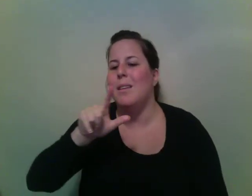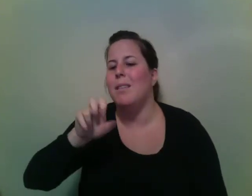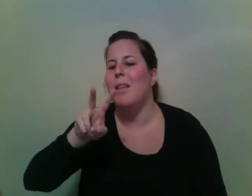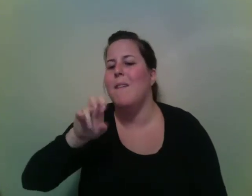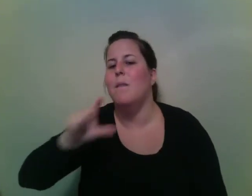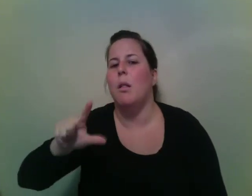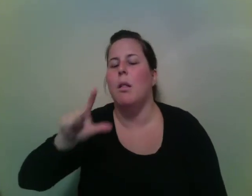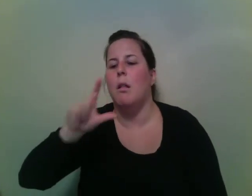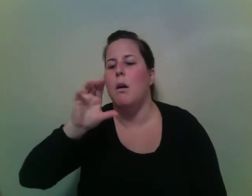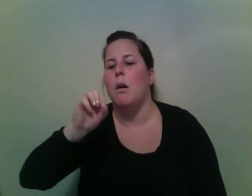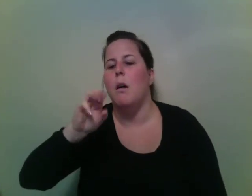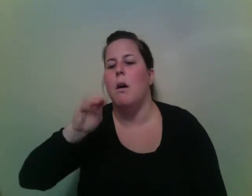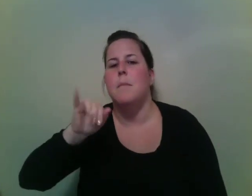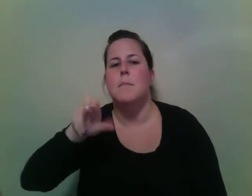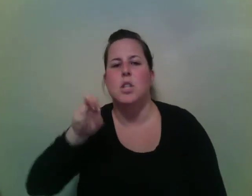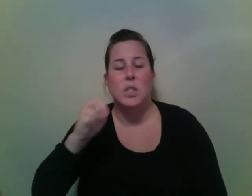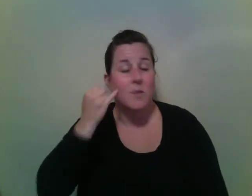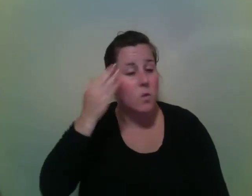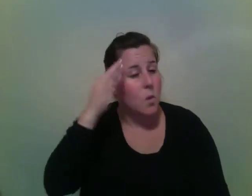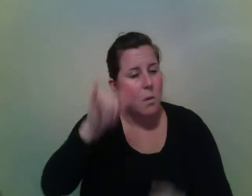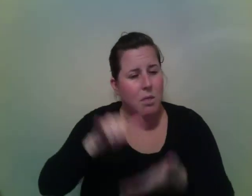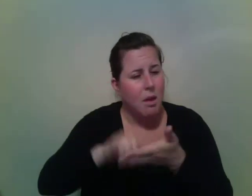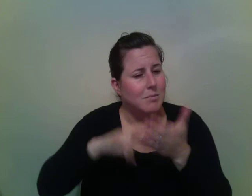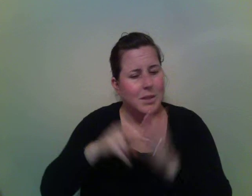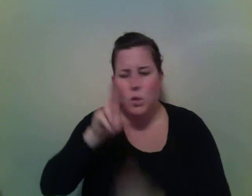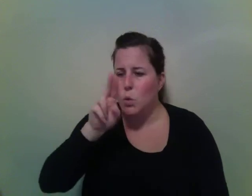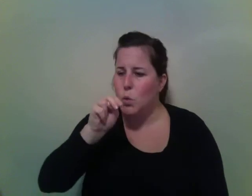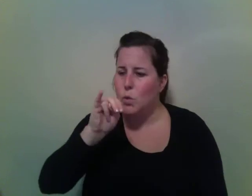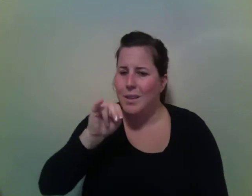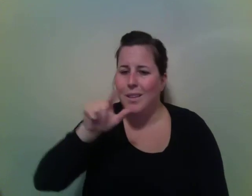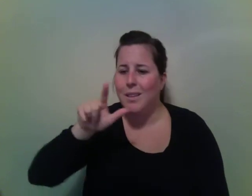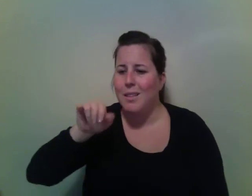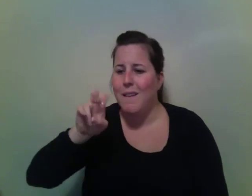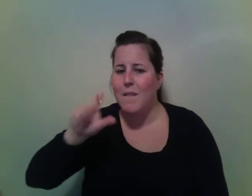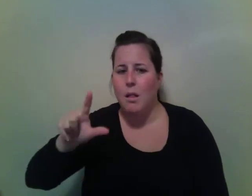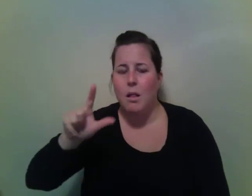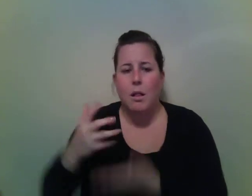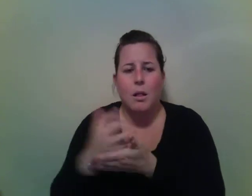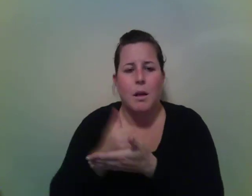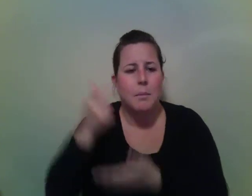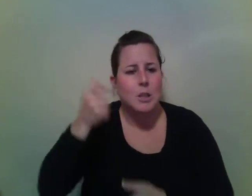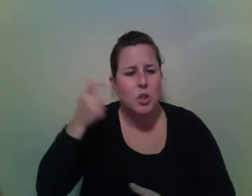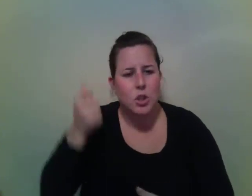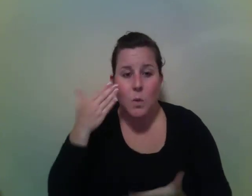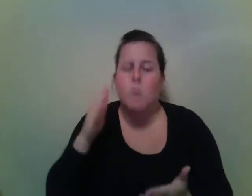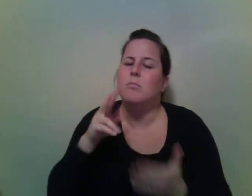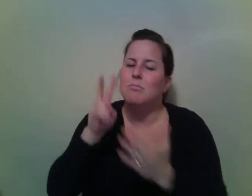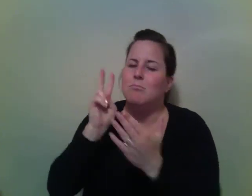open up that commission, the compensation plan, again, to see. Because if Jane was to have personally